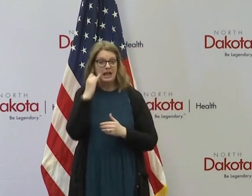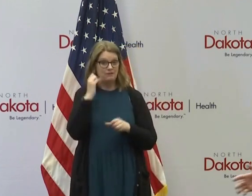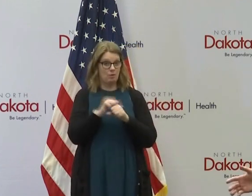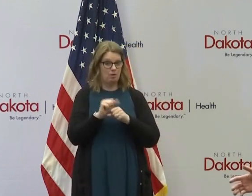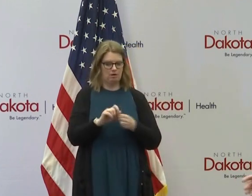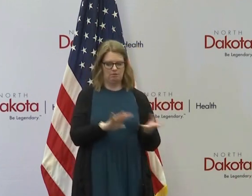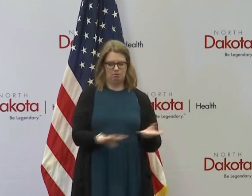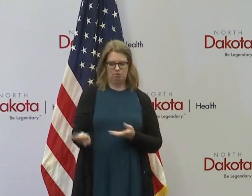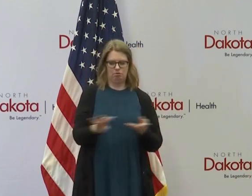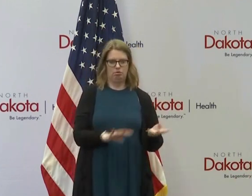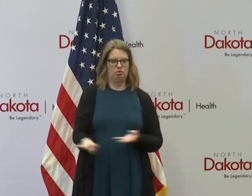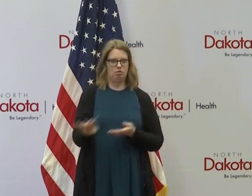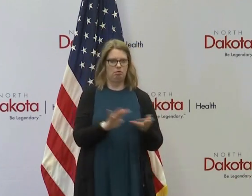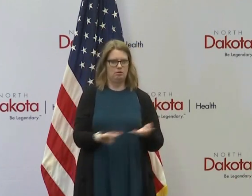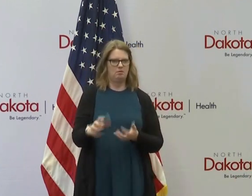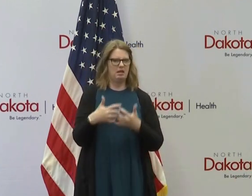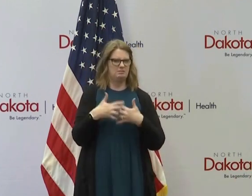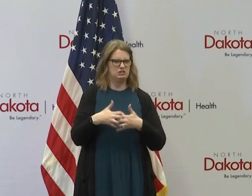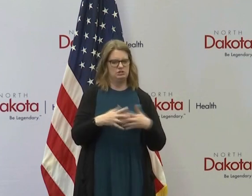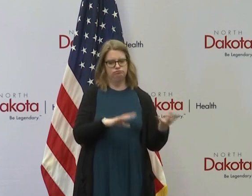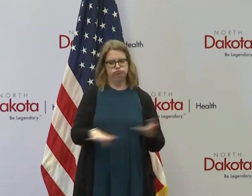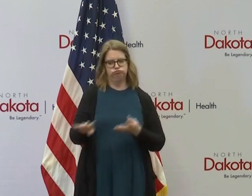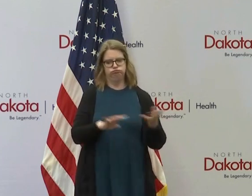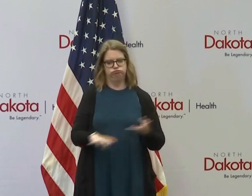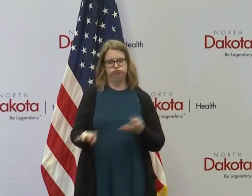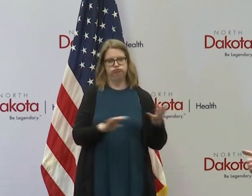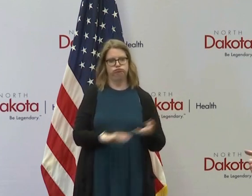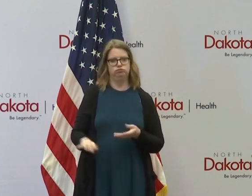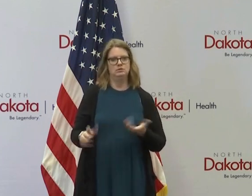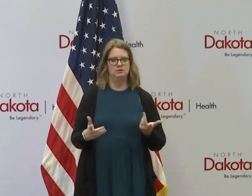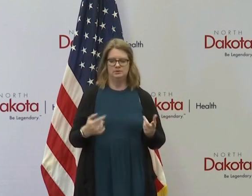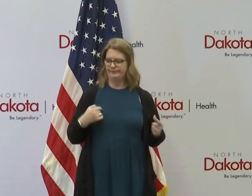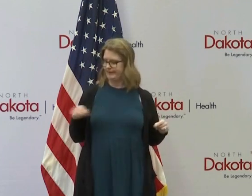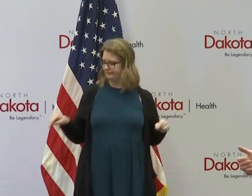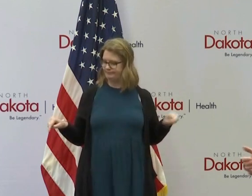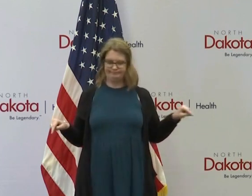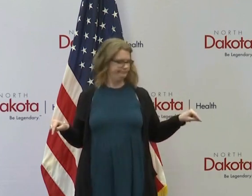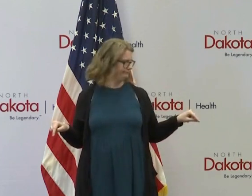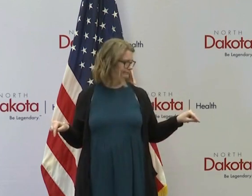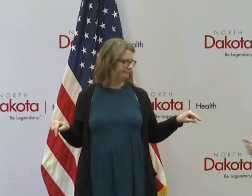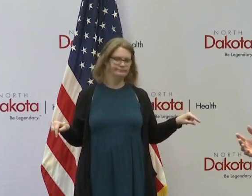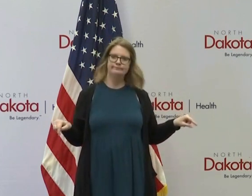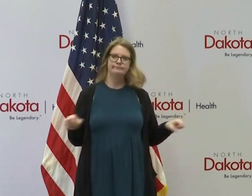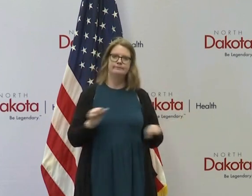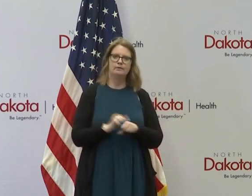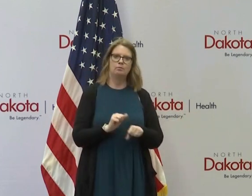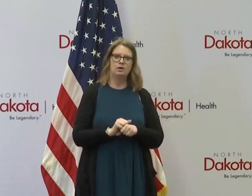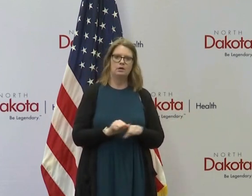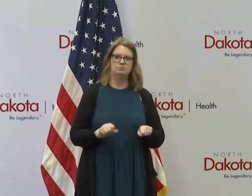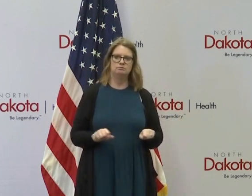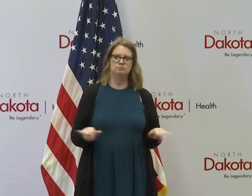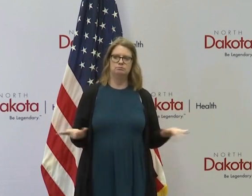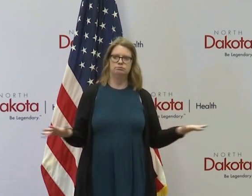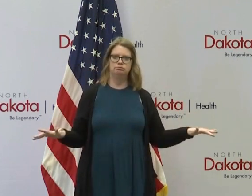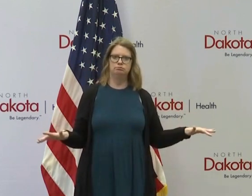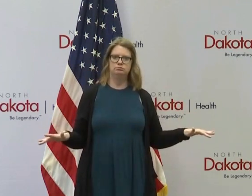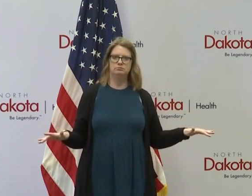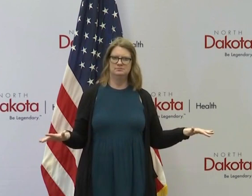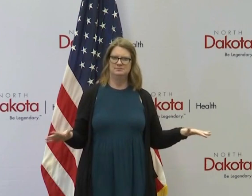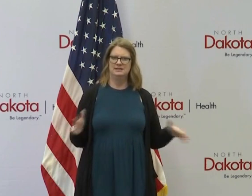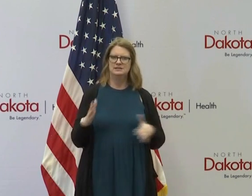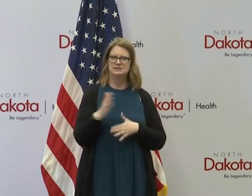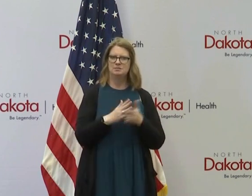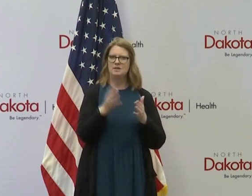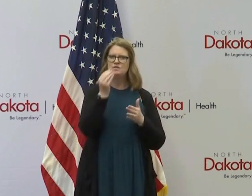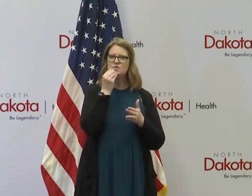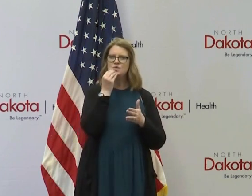line and you got somebody on either side of you, pretty easy to identify, yeah, these are the two people that were right here. And that's why we saw this spread through some of the